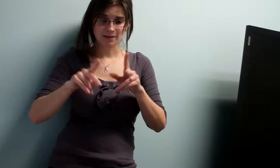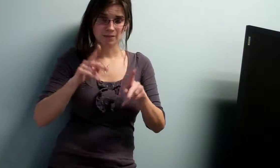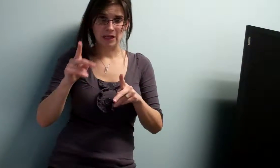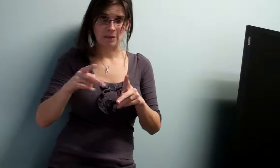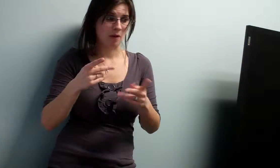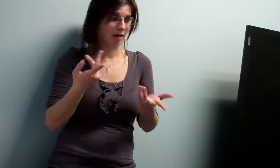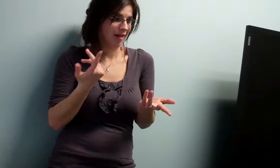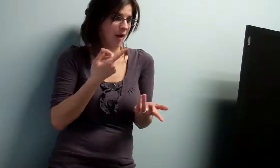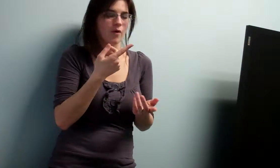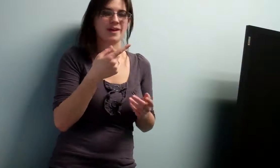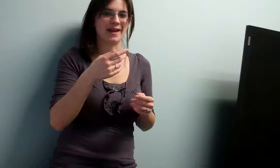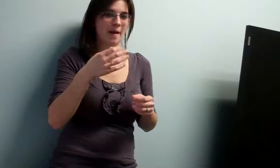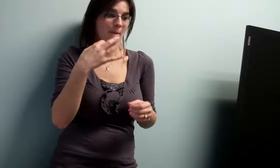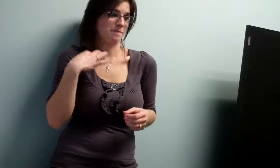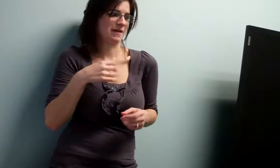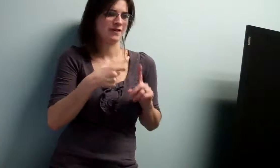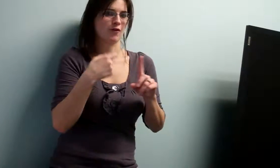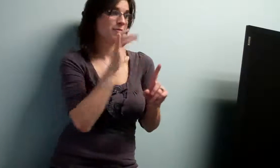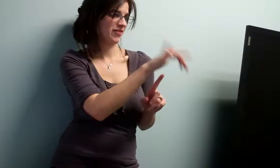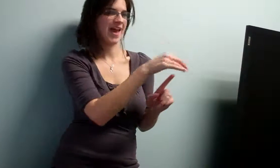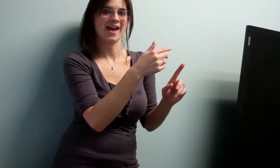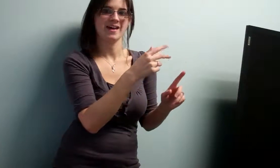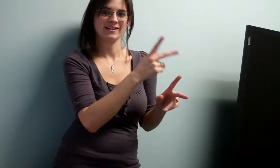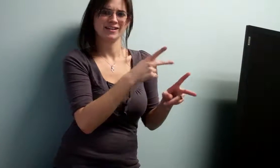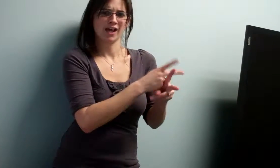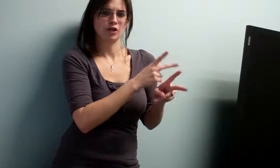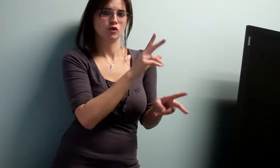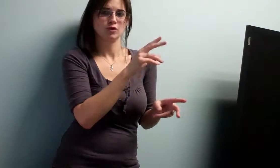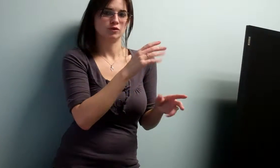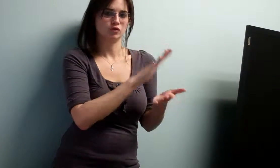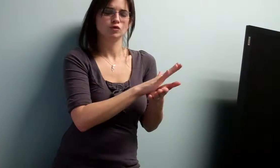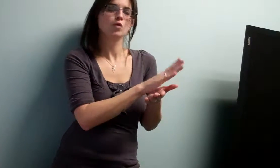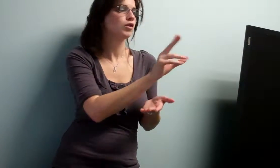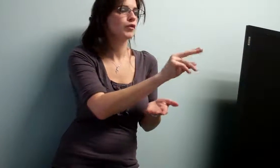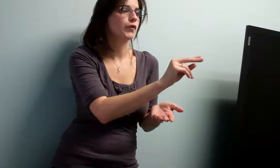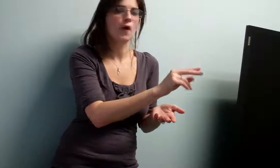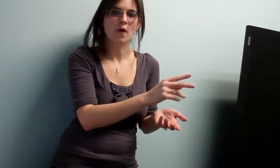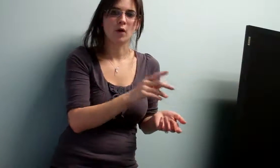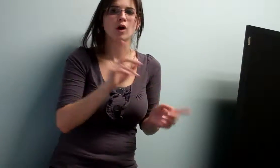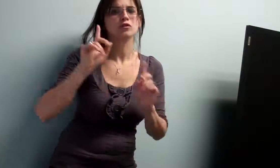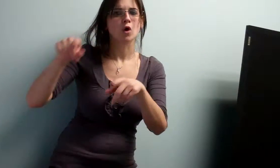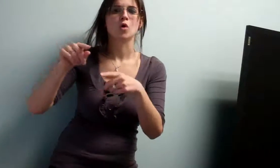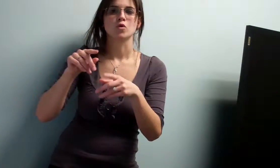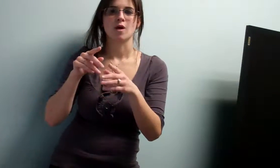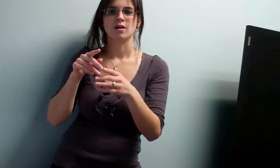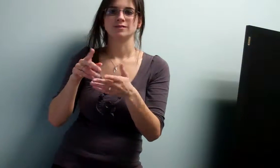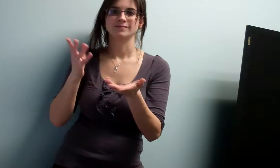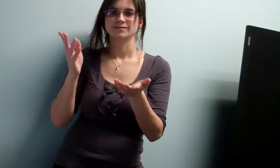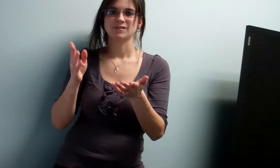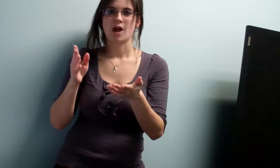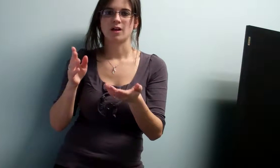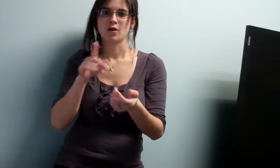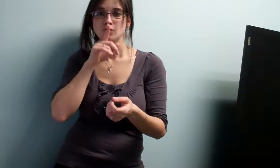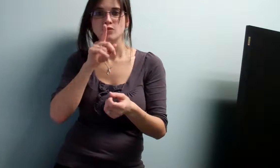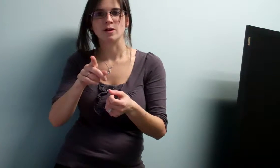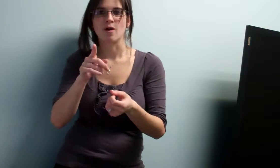he is arguing. But in a broader sense, he's arguing, lift yourself up by your own bootstraps.